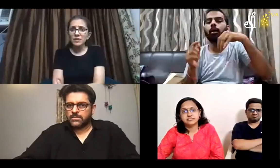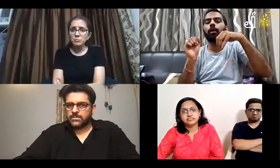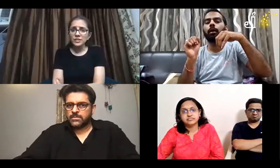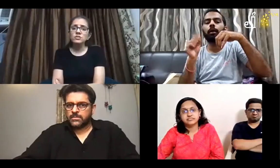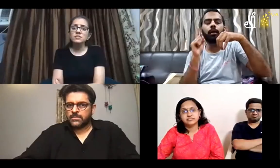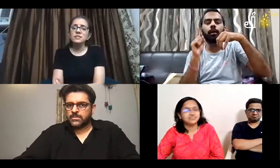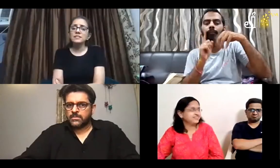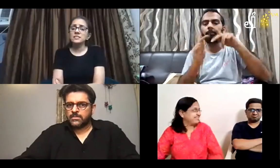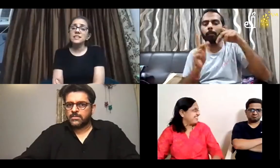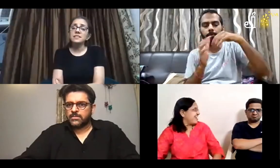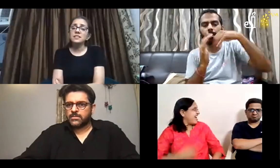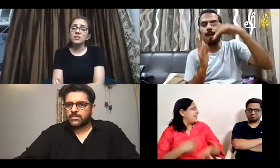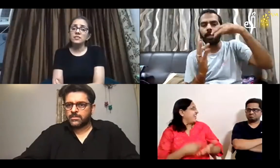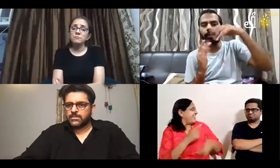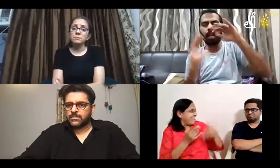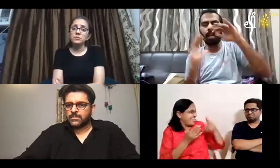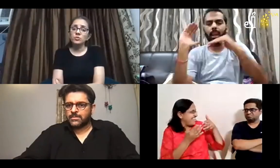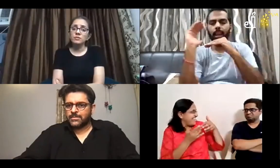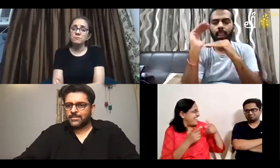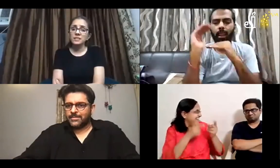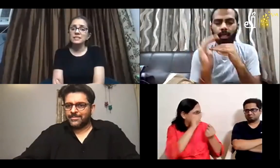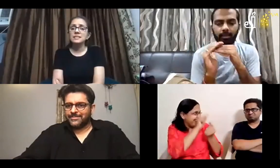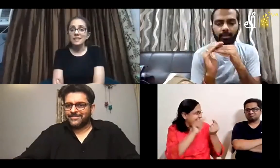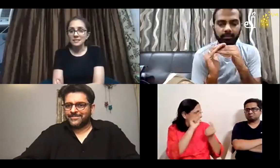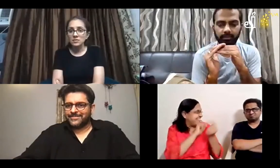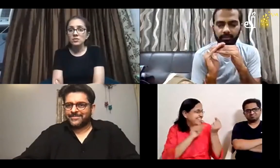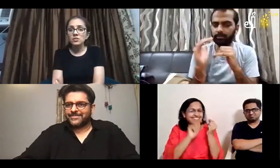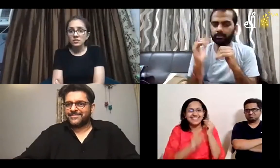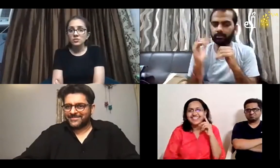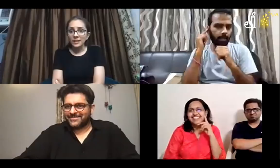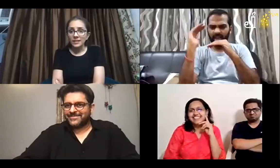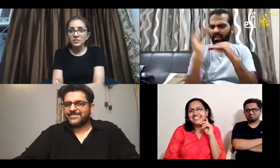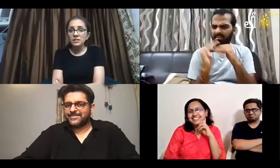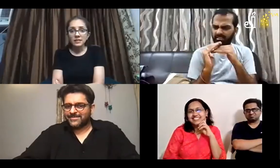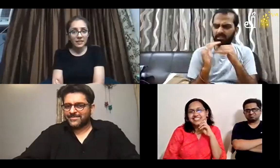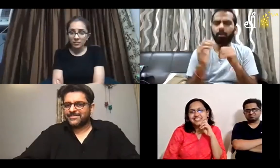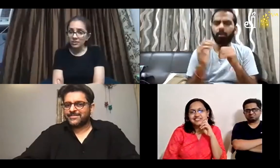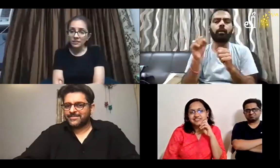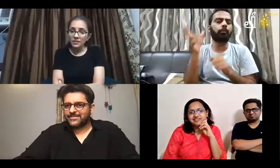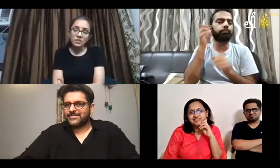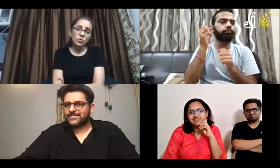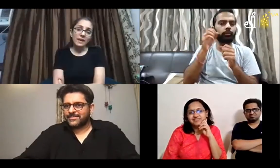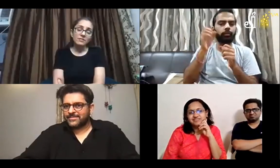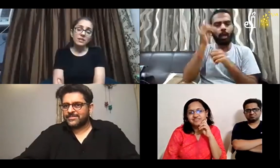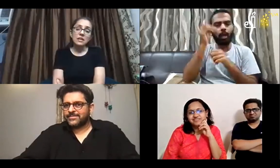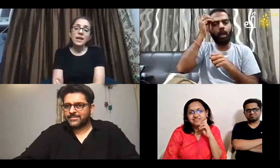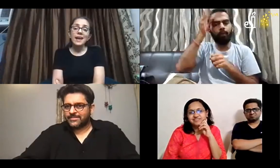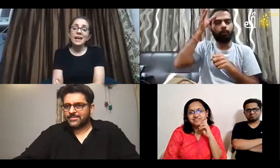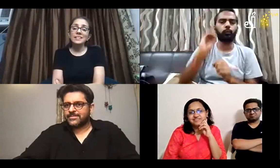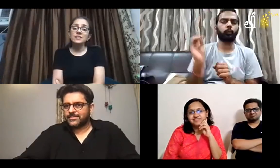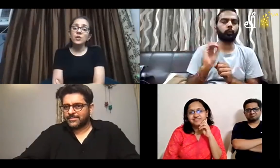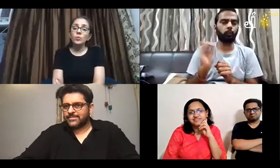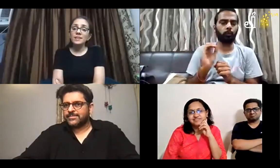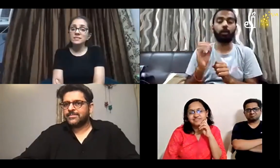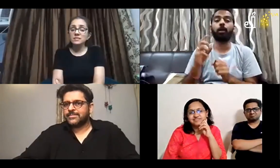the vibrations inside the ear, deaf people, they feel it less, right? In the ear they don't have that,